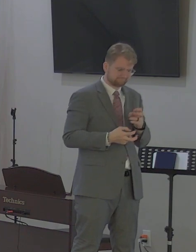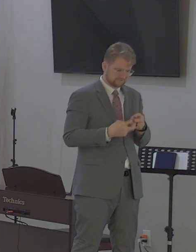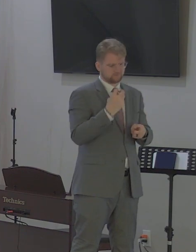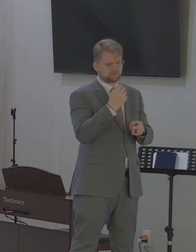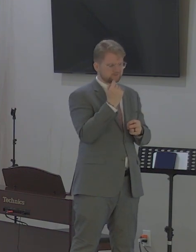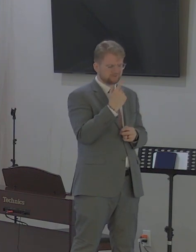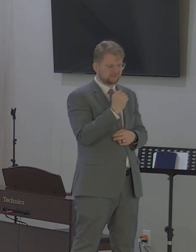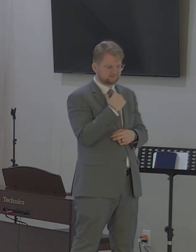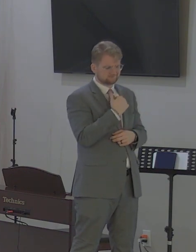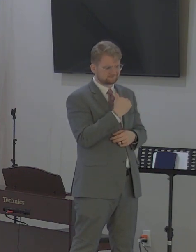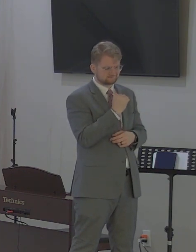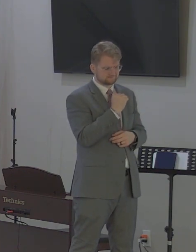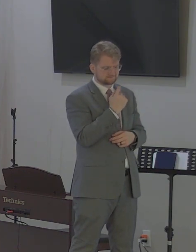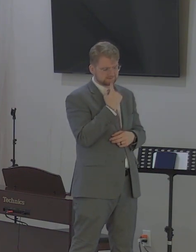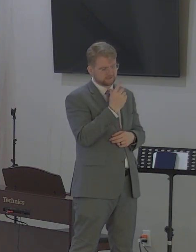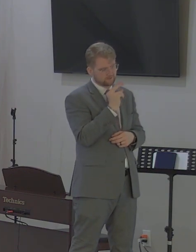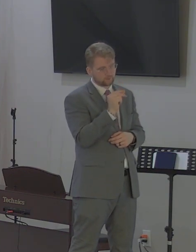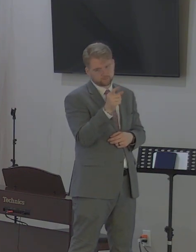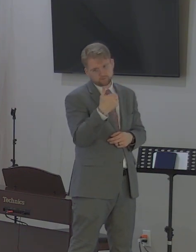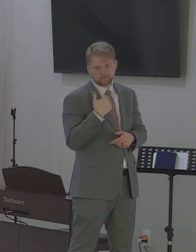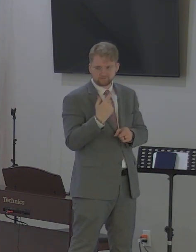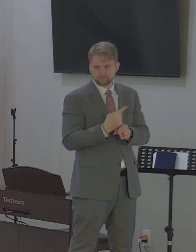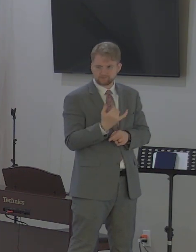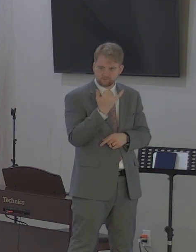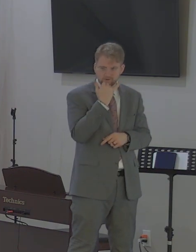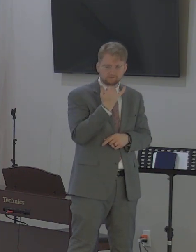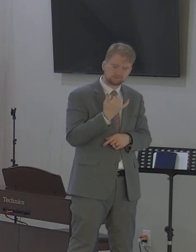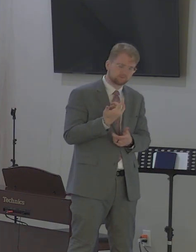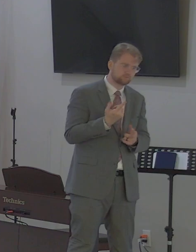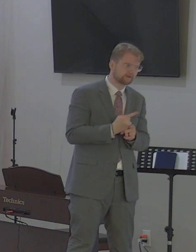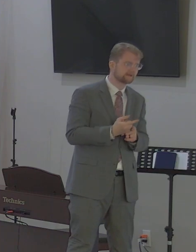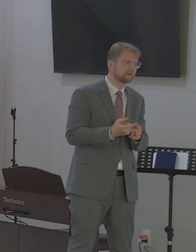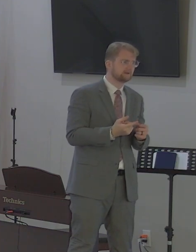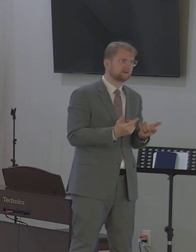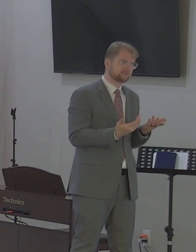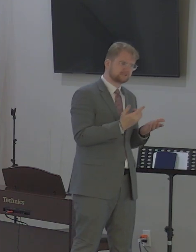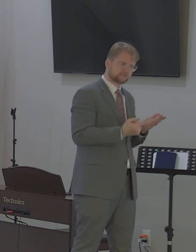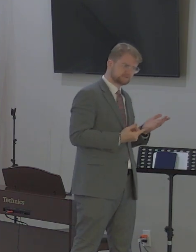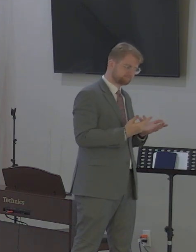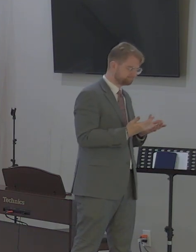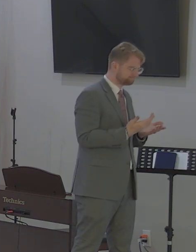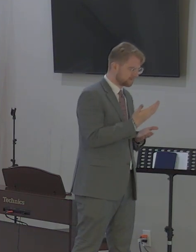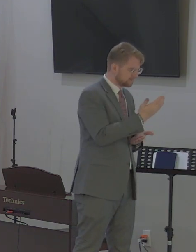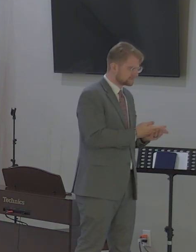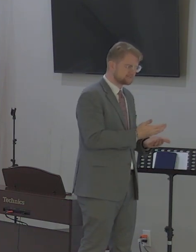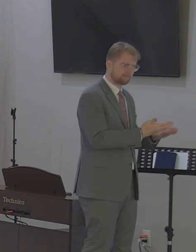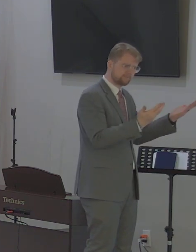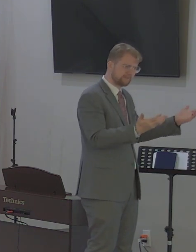I would say no, you have the right to be wrong. You'd say the same to me, you have the right to be wrong. There are some things that have been